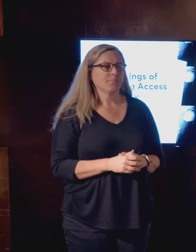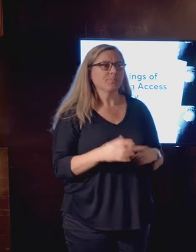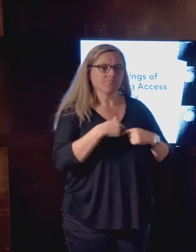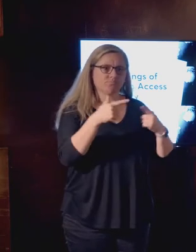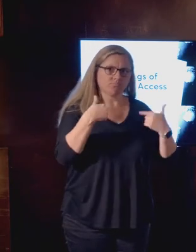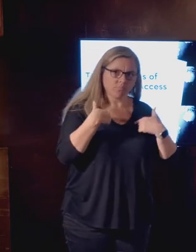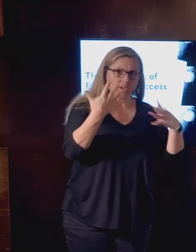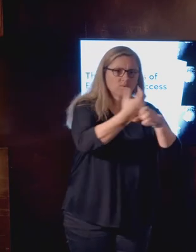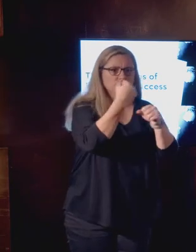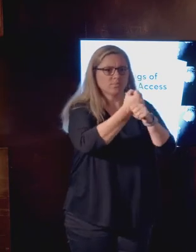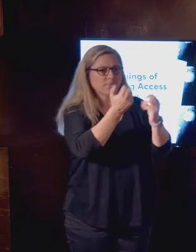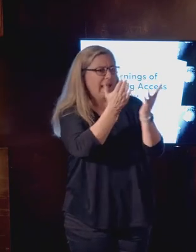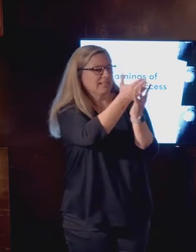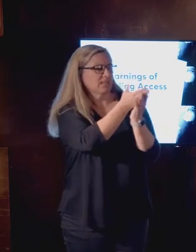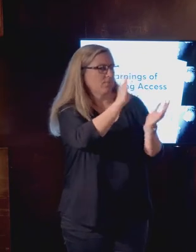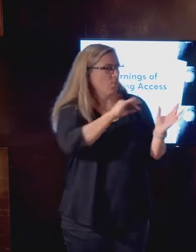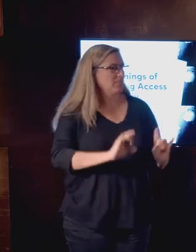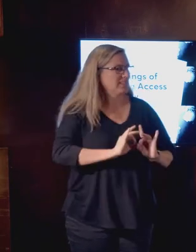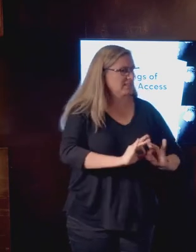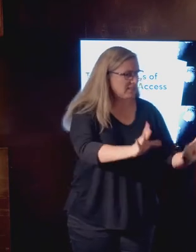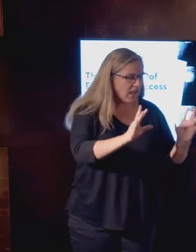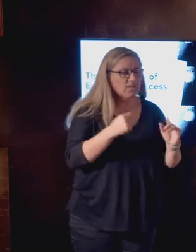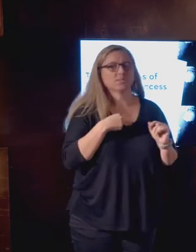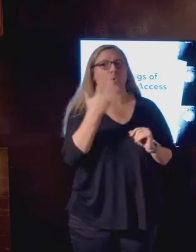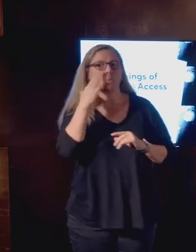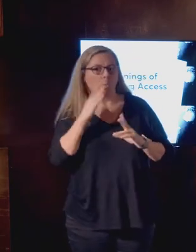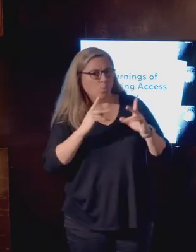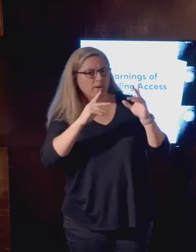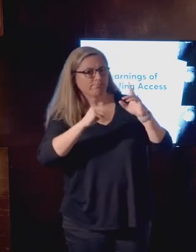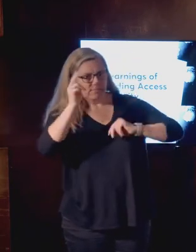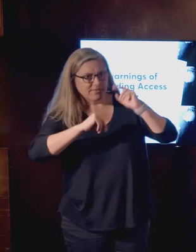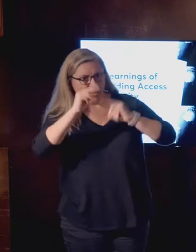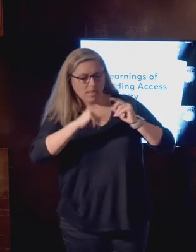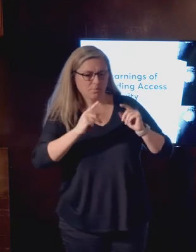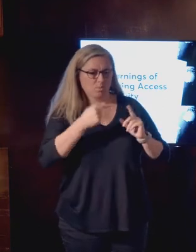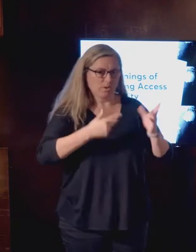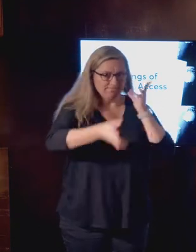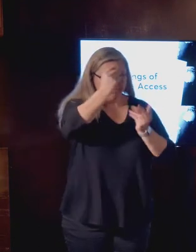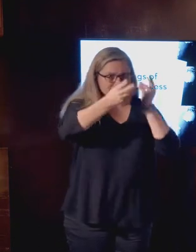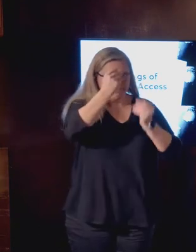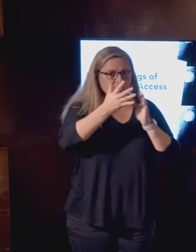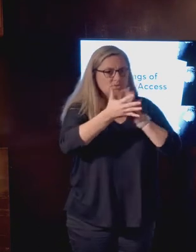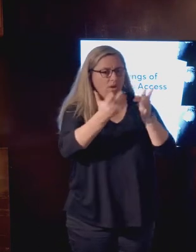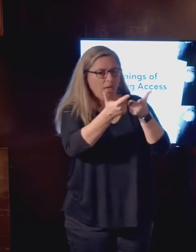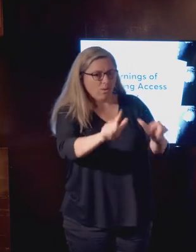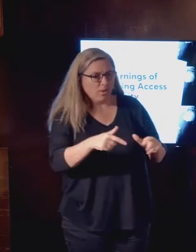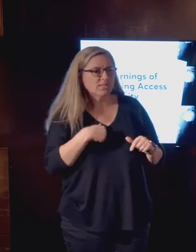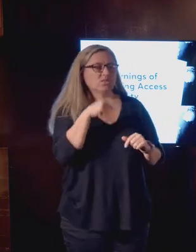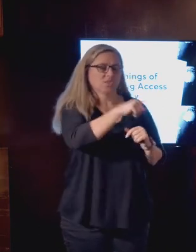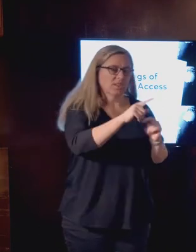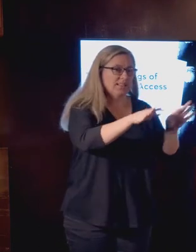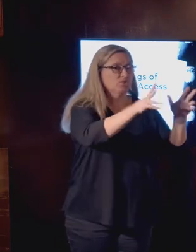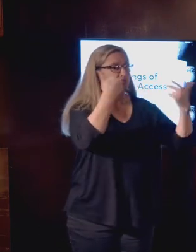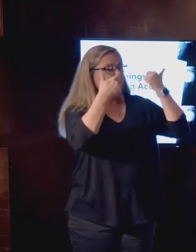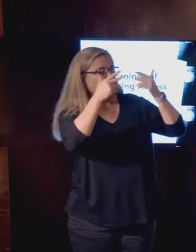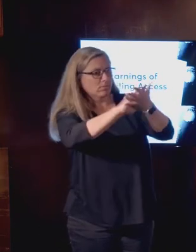creating the access right from the beginning, so even in the creative development we were learning sign language and we were interpreting the